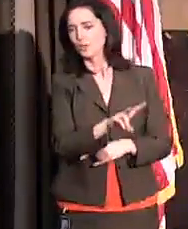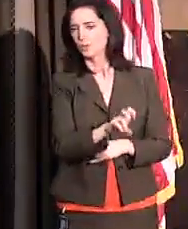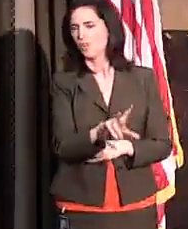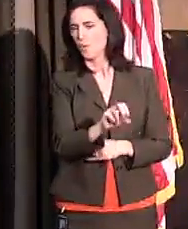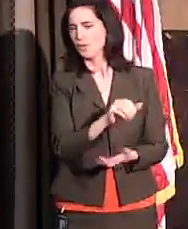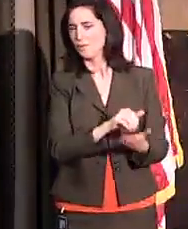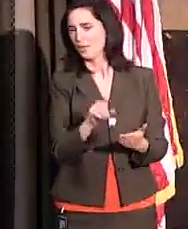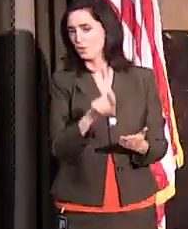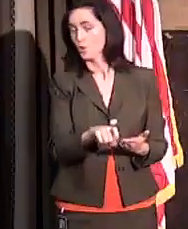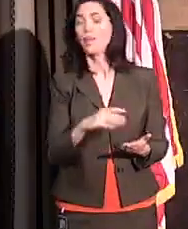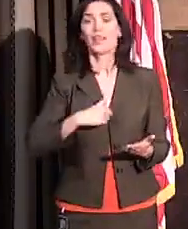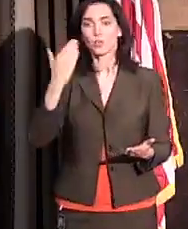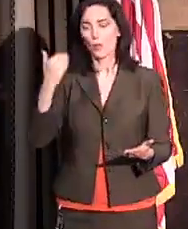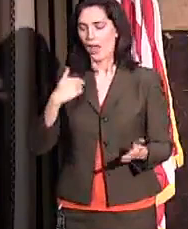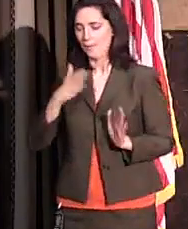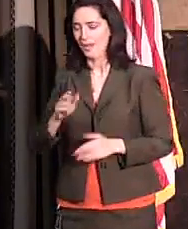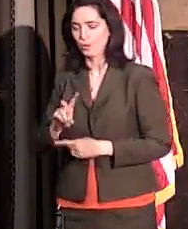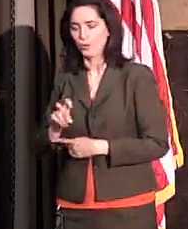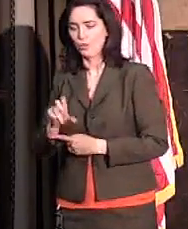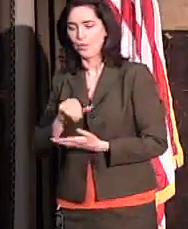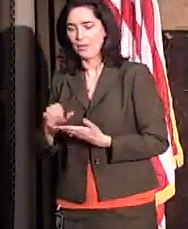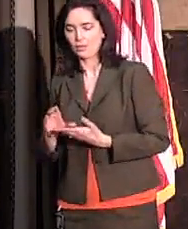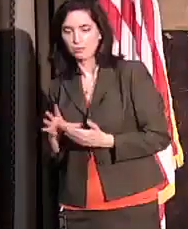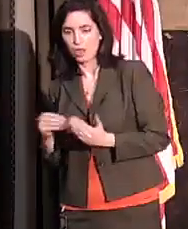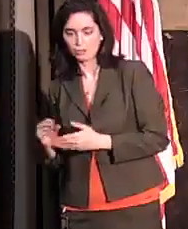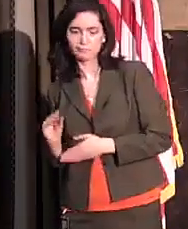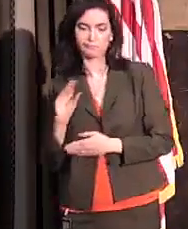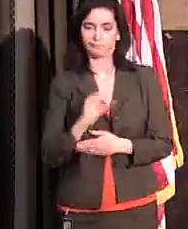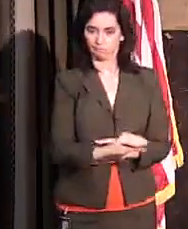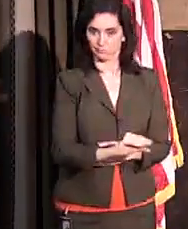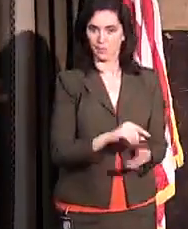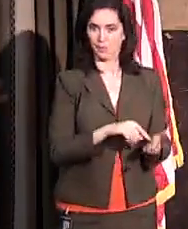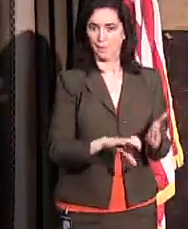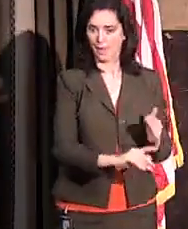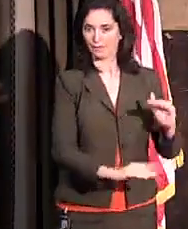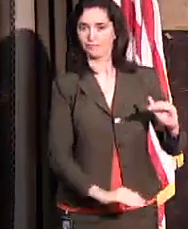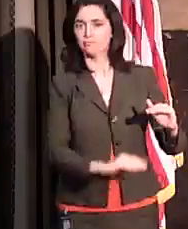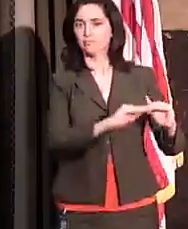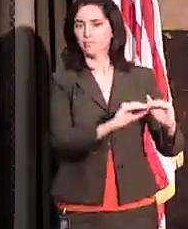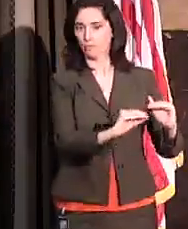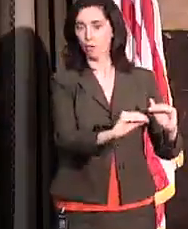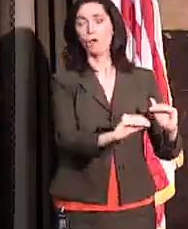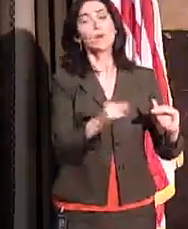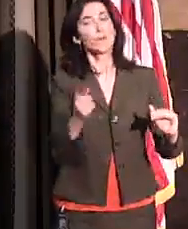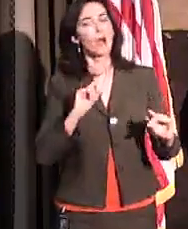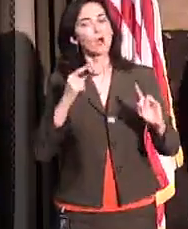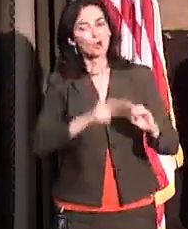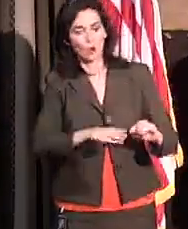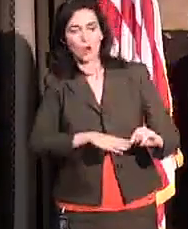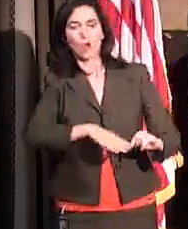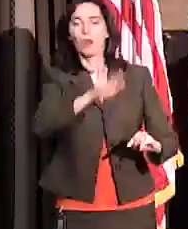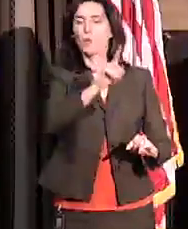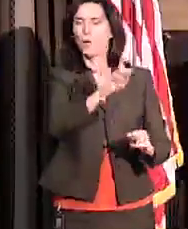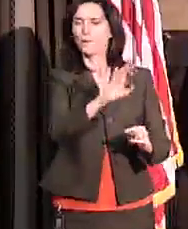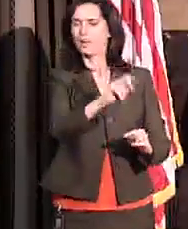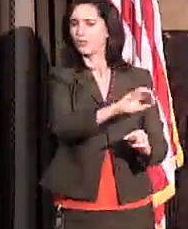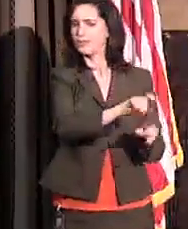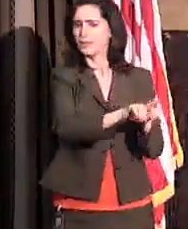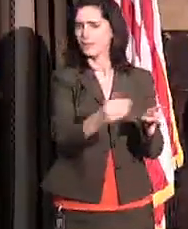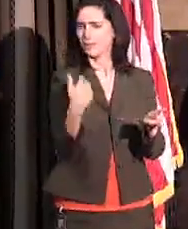that loan. Obviously, our goal is to get back to the pre-pandemic level of the UI Trust Fund, but specifically using ARP